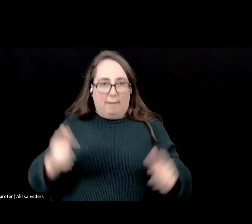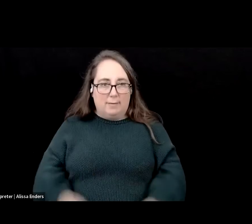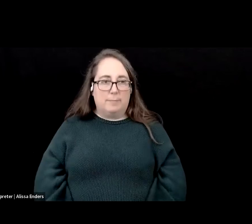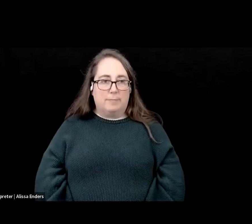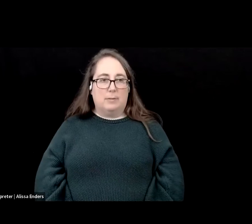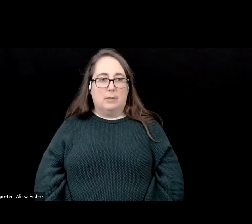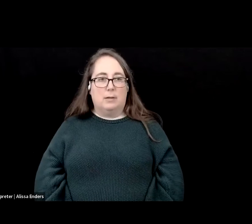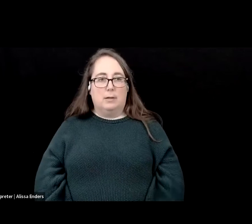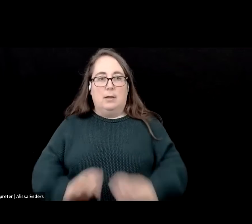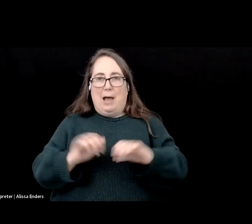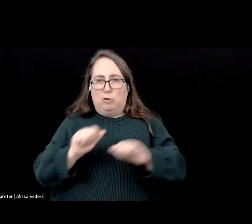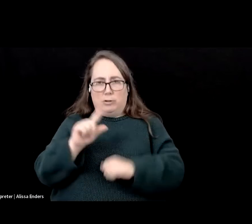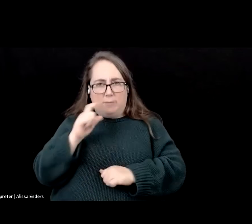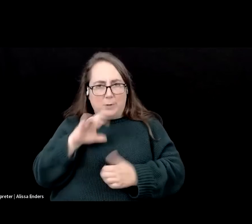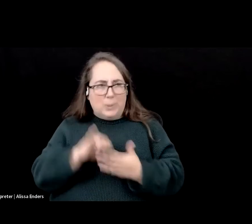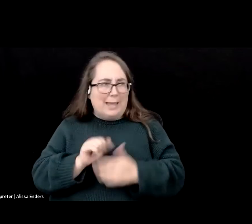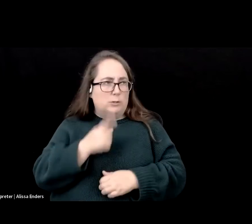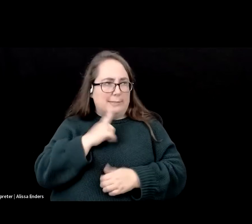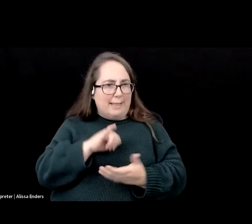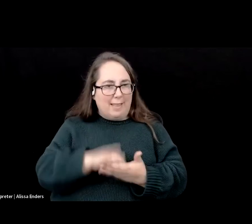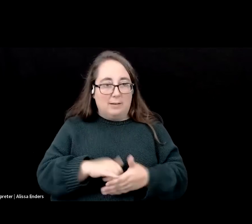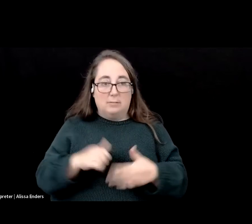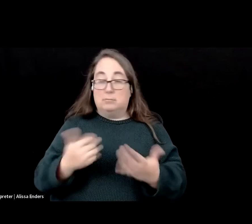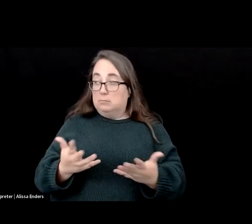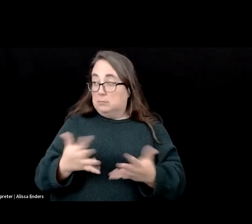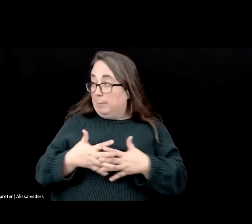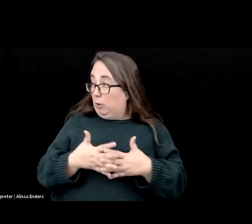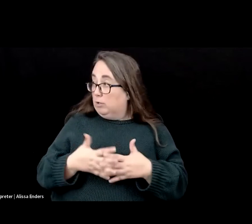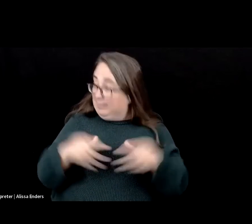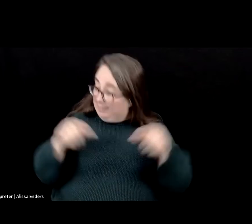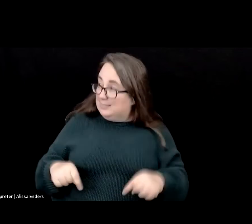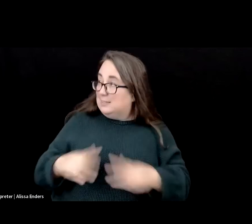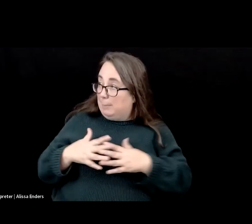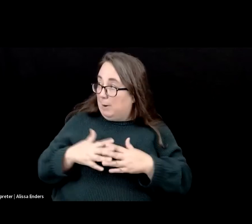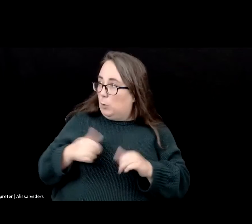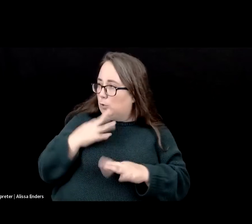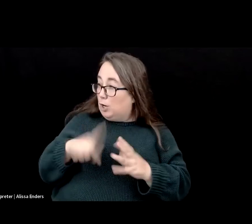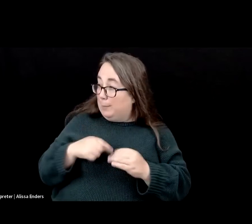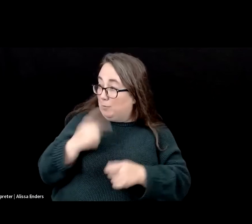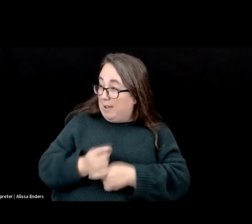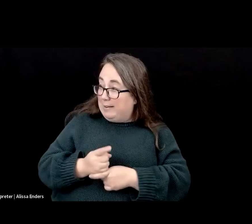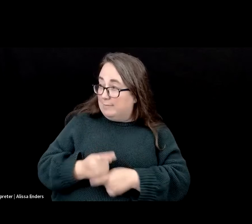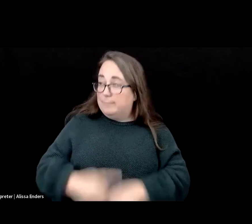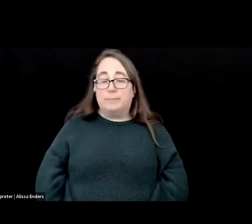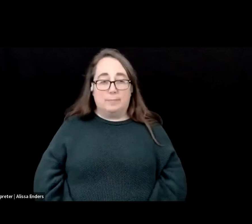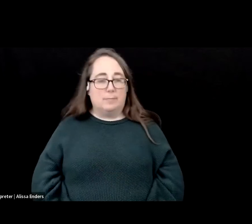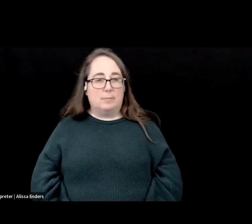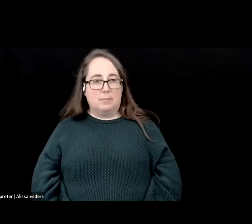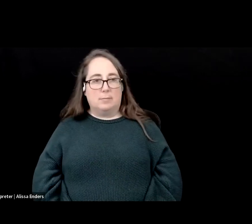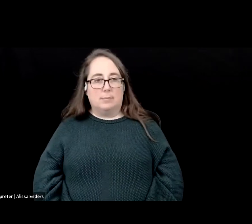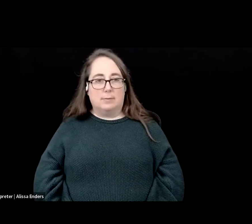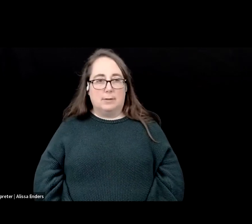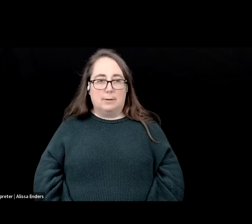know, how could the government do that or say that? This is America. This is the America that we're talking about, right? And